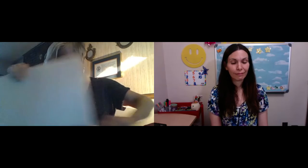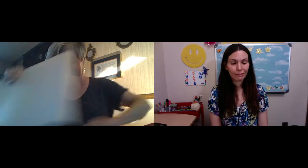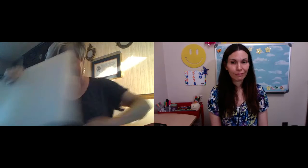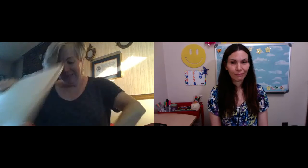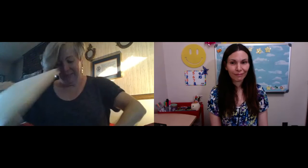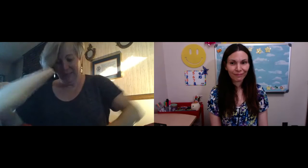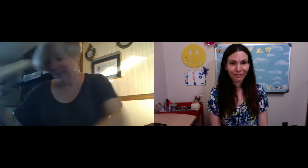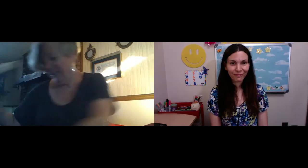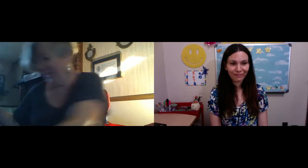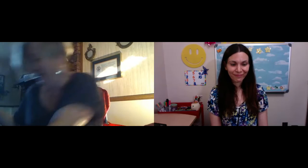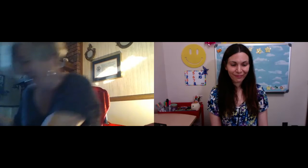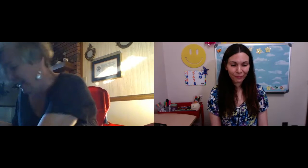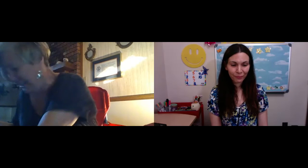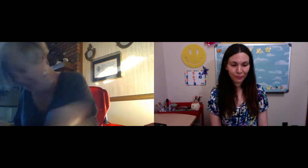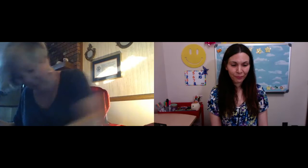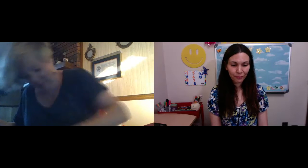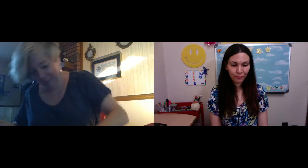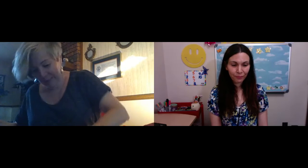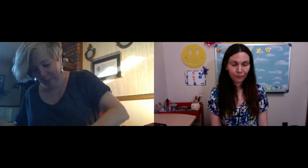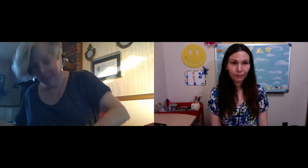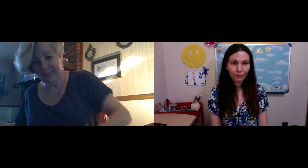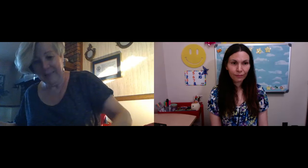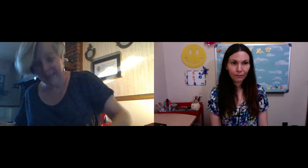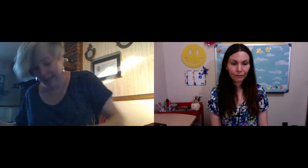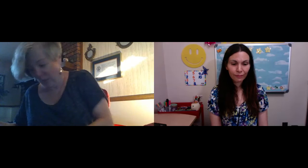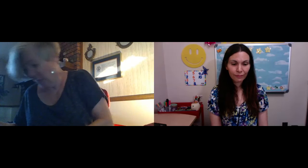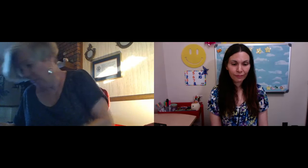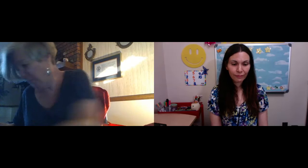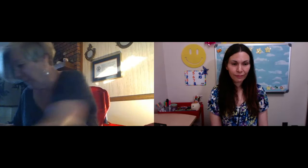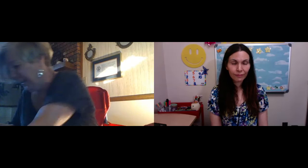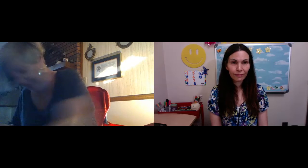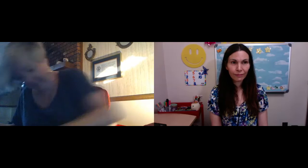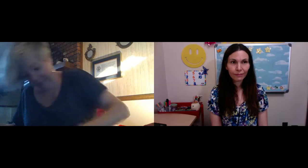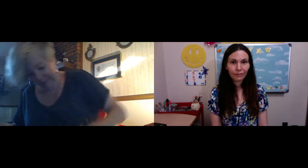happy. All right, let's get rid of these because now